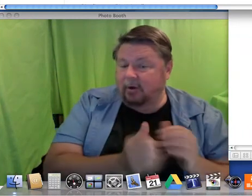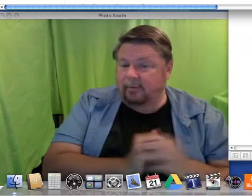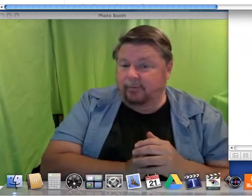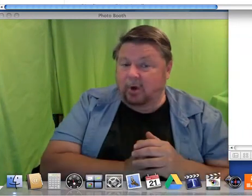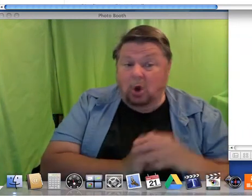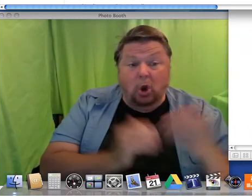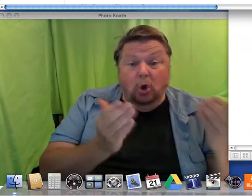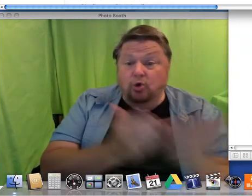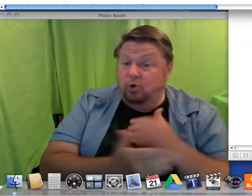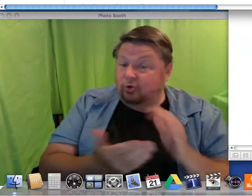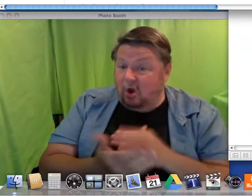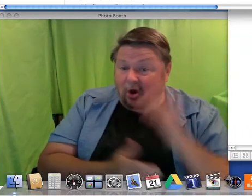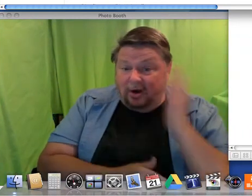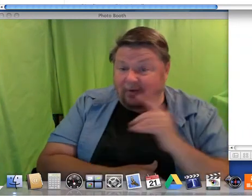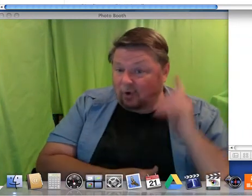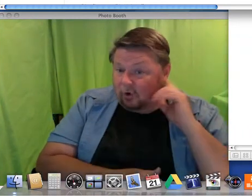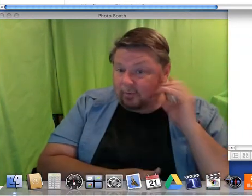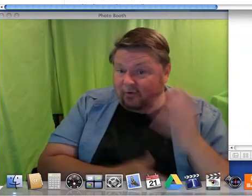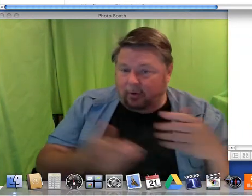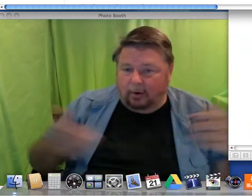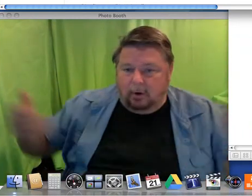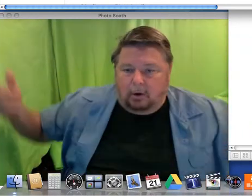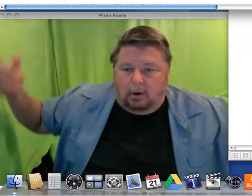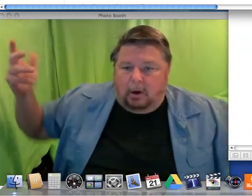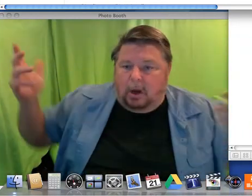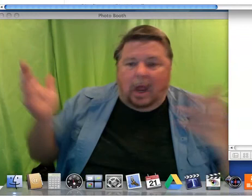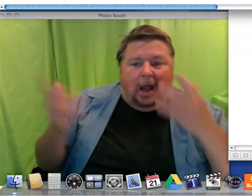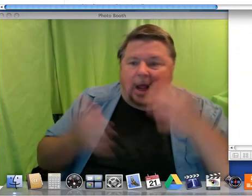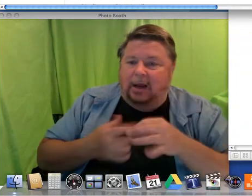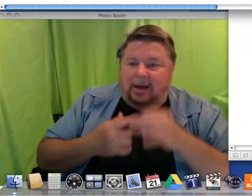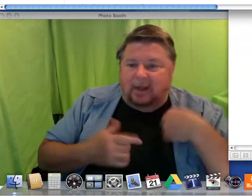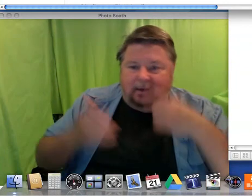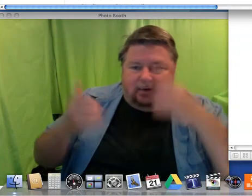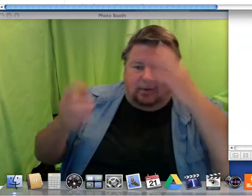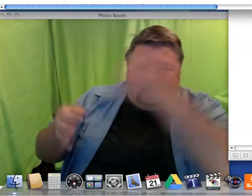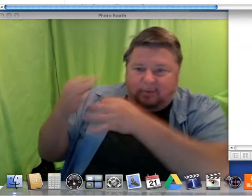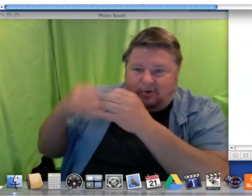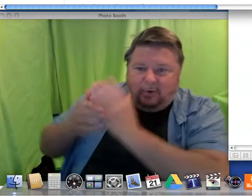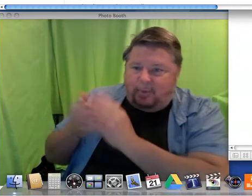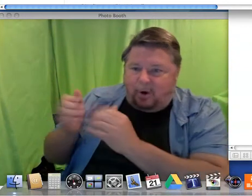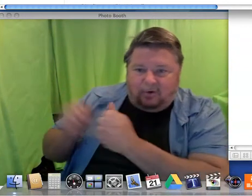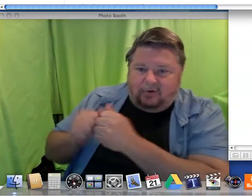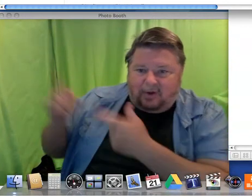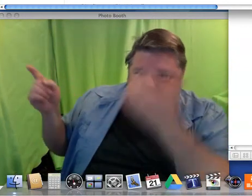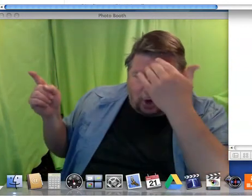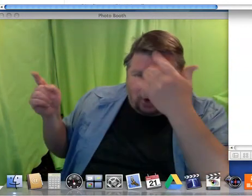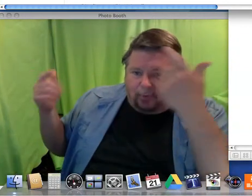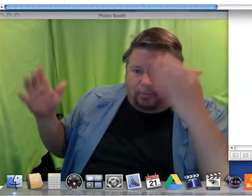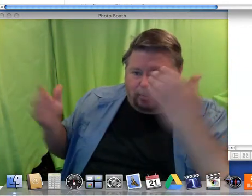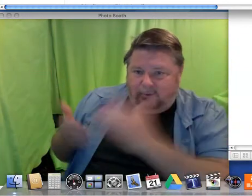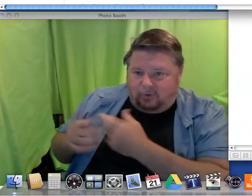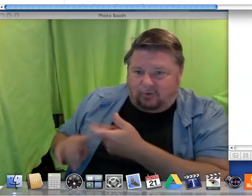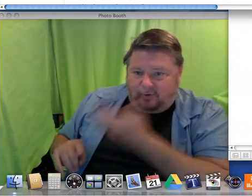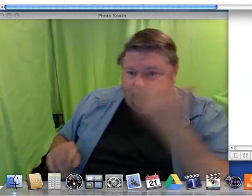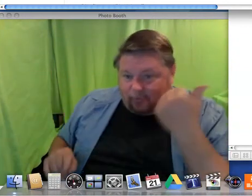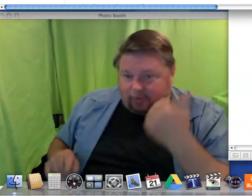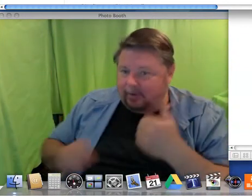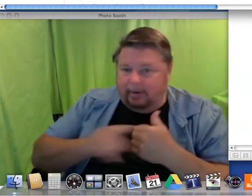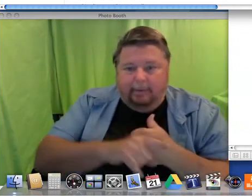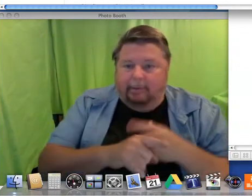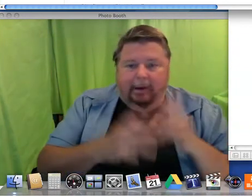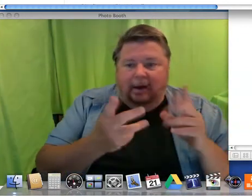song. New song, never heard before, unless they substitute with parts of known music from